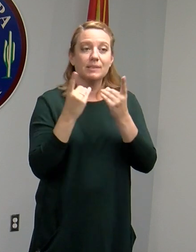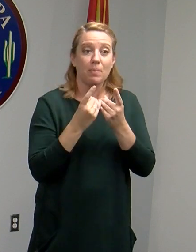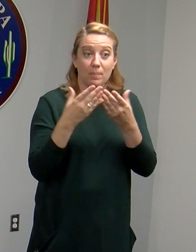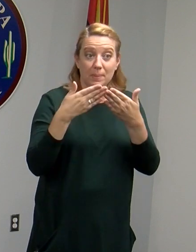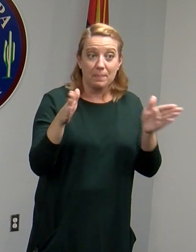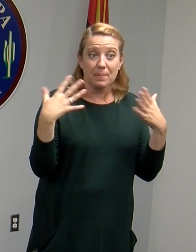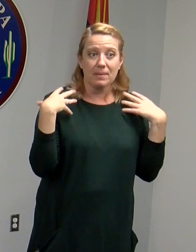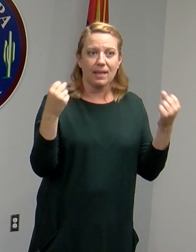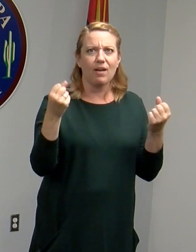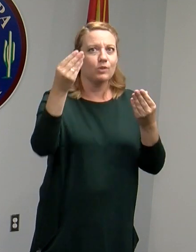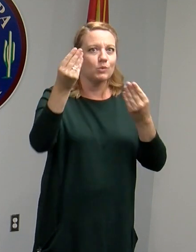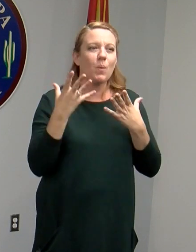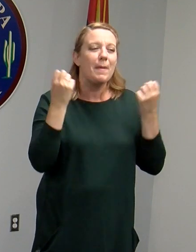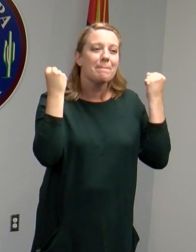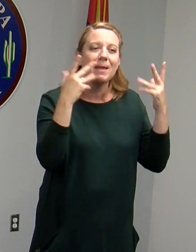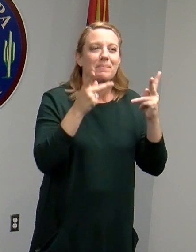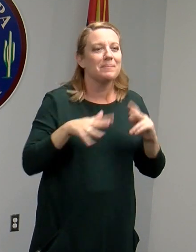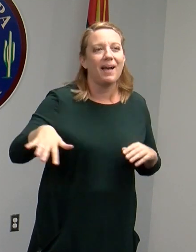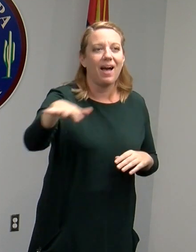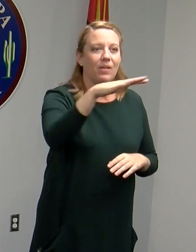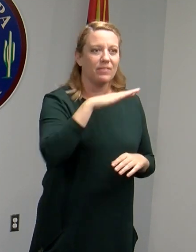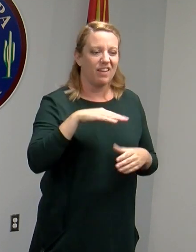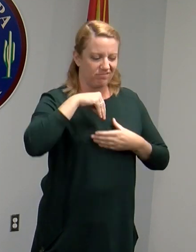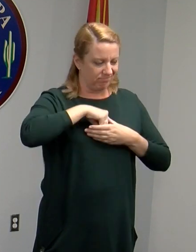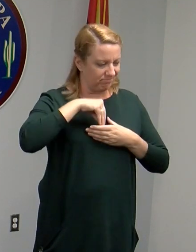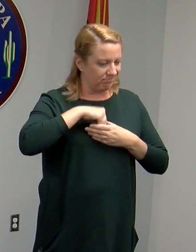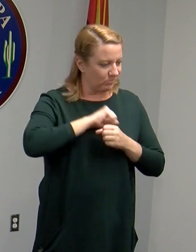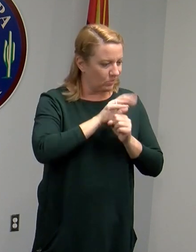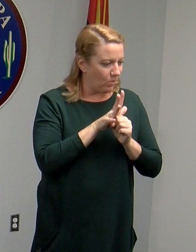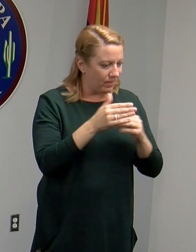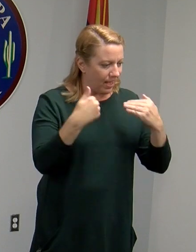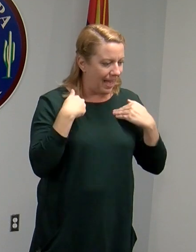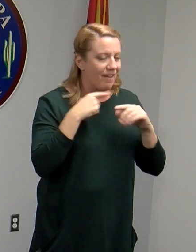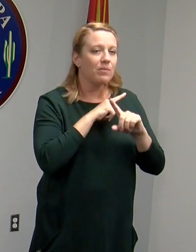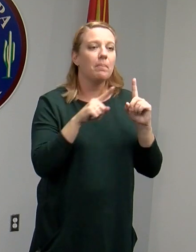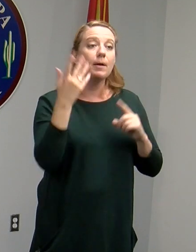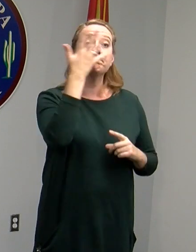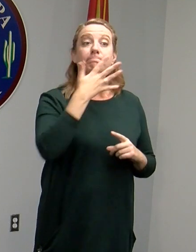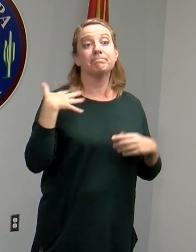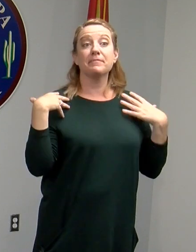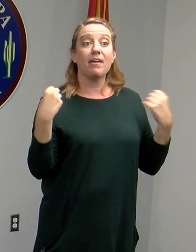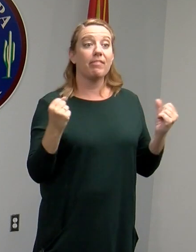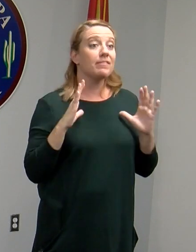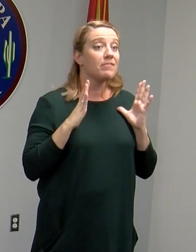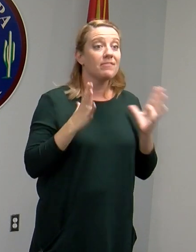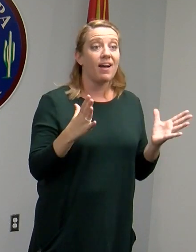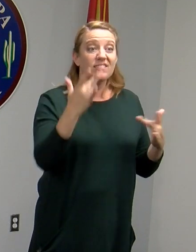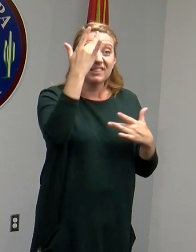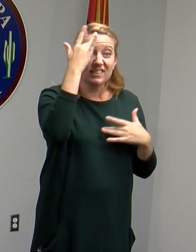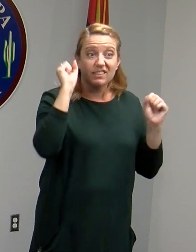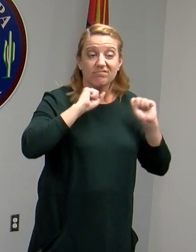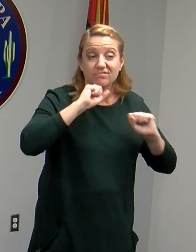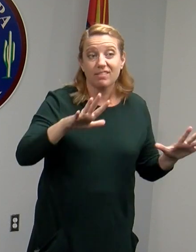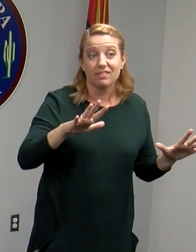many people are out there with probably infections of COVID-19, and they don't have any symptoms